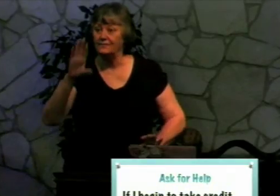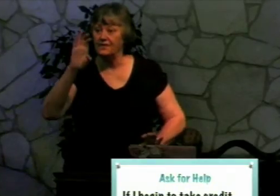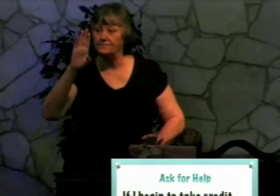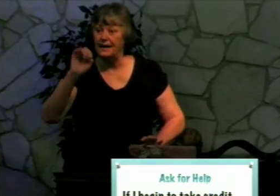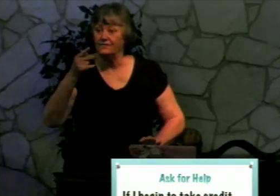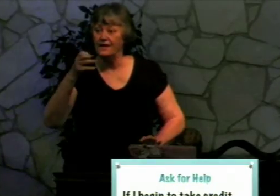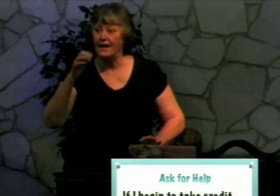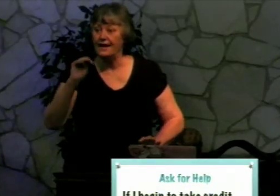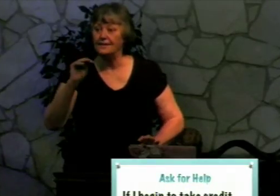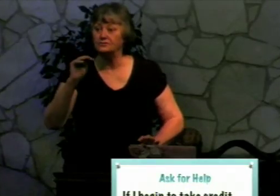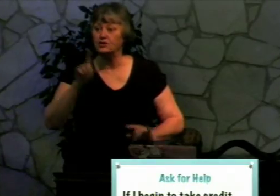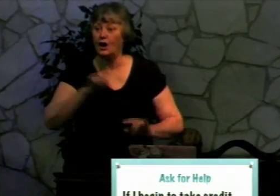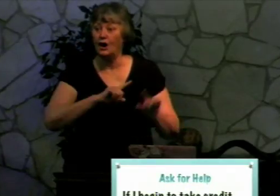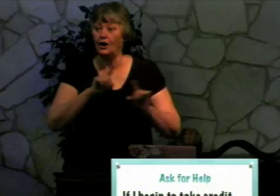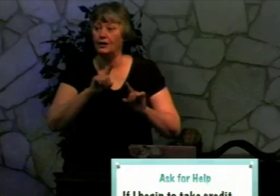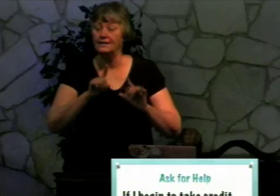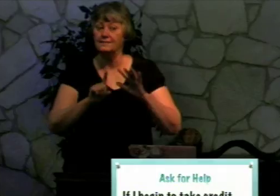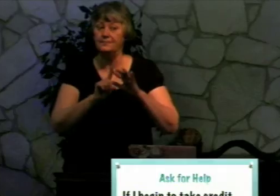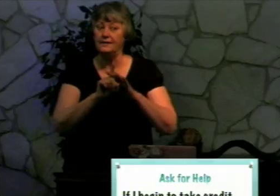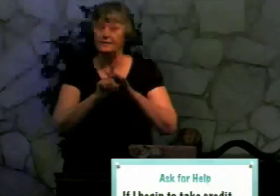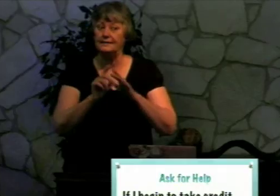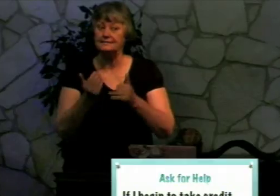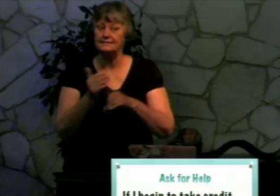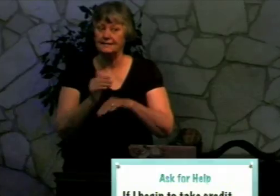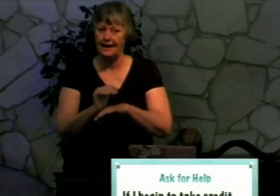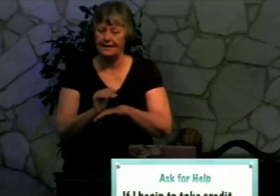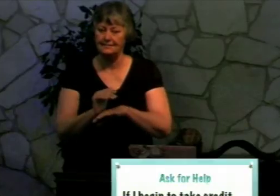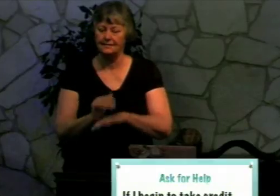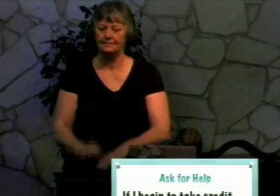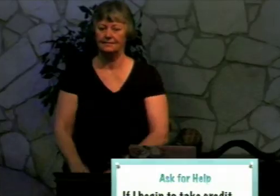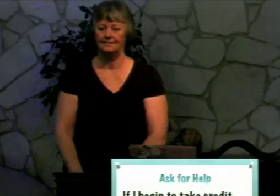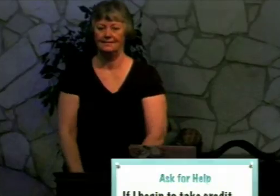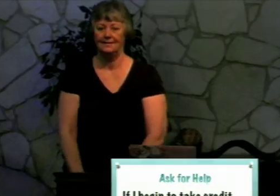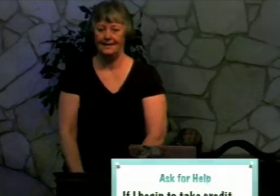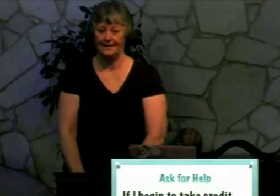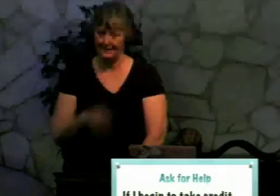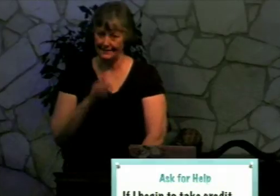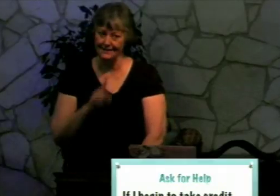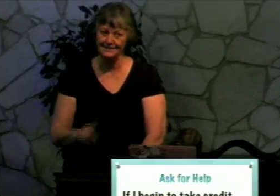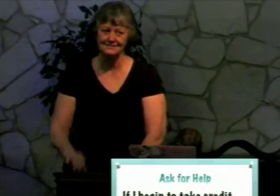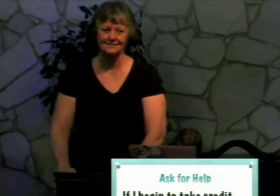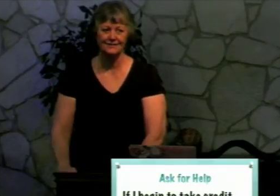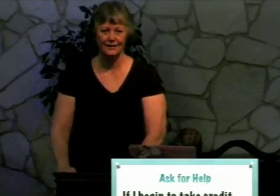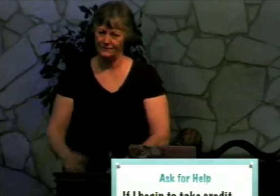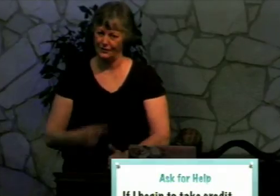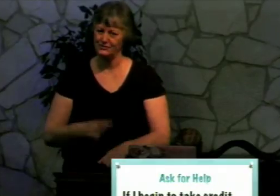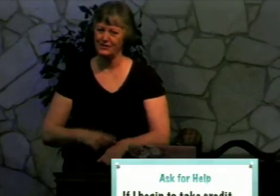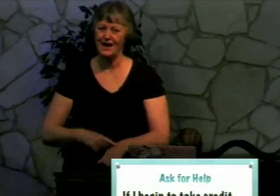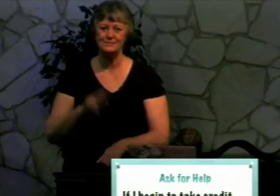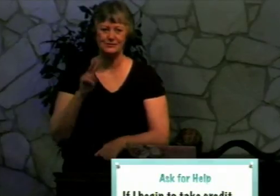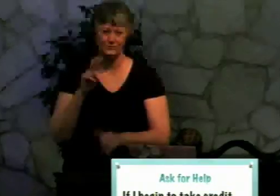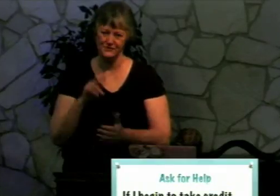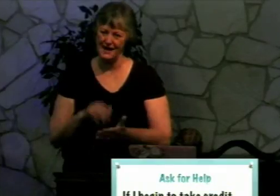the Bethlehem star is appearing tonight, and it is, first time in